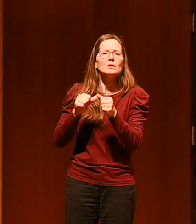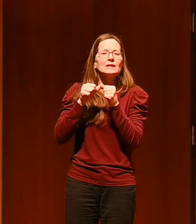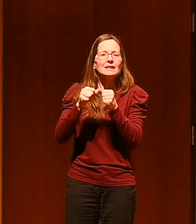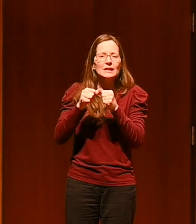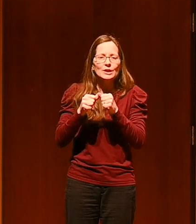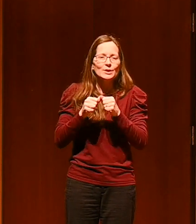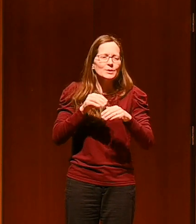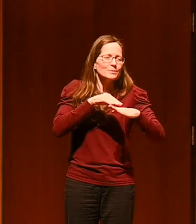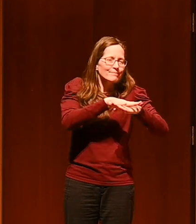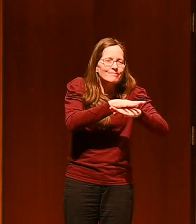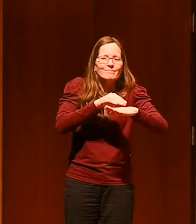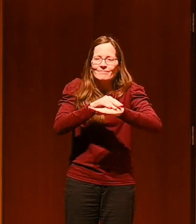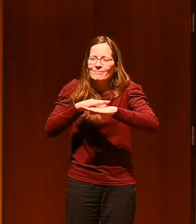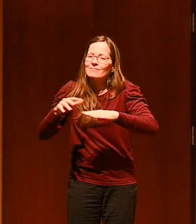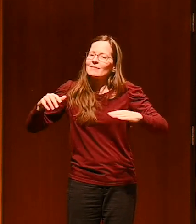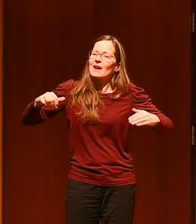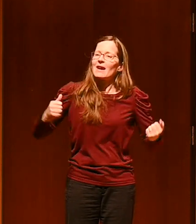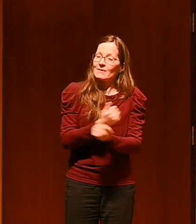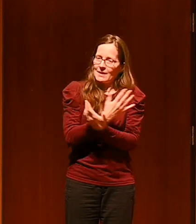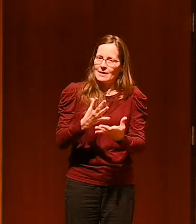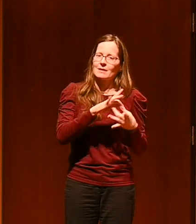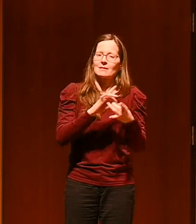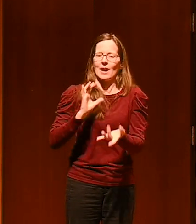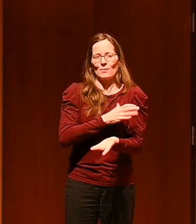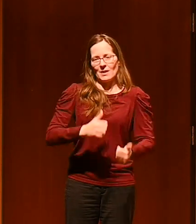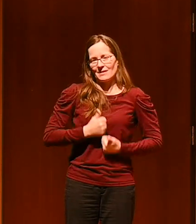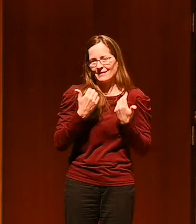our lives. Thank you so much.